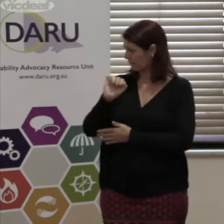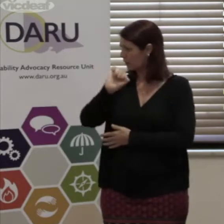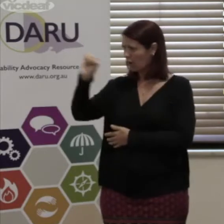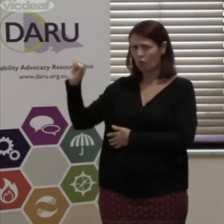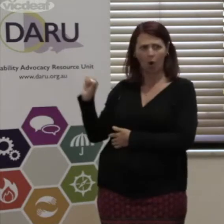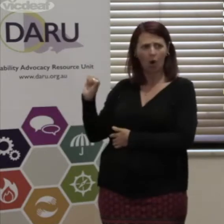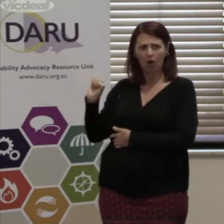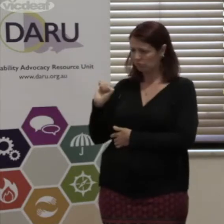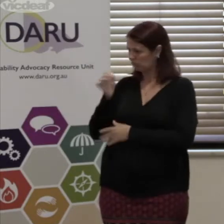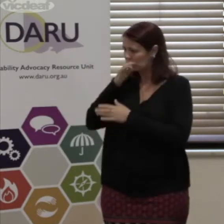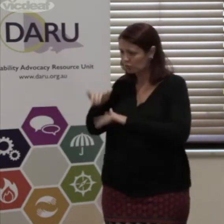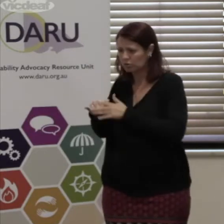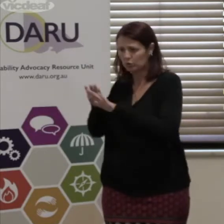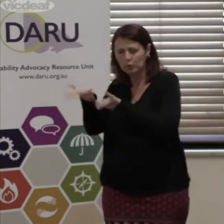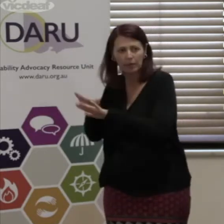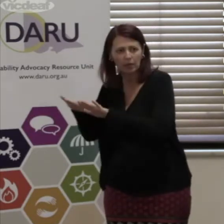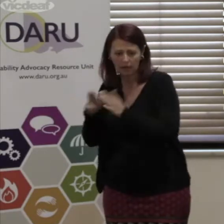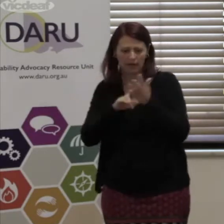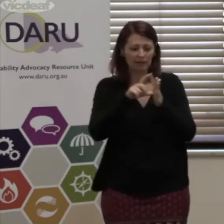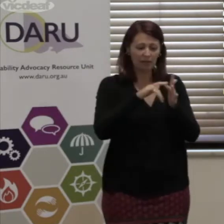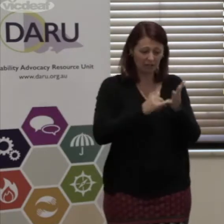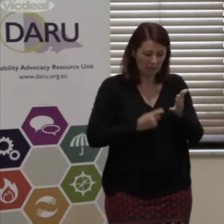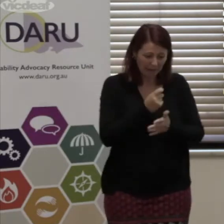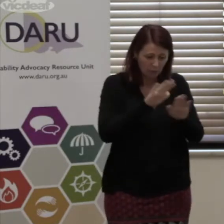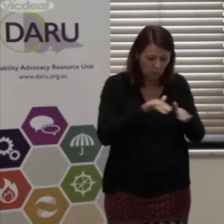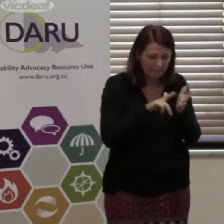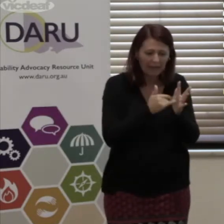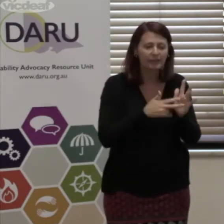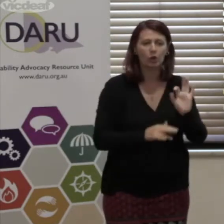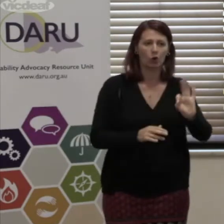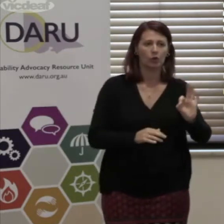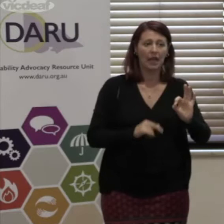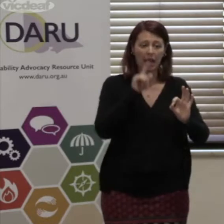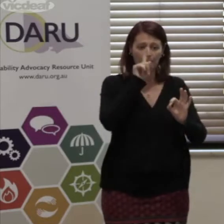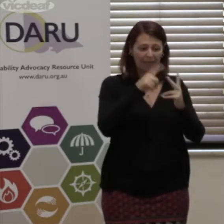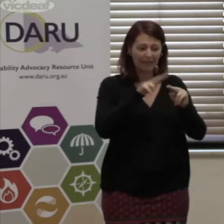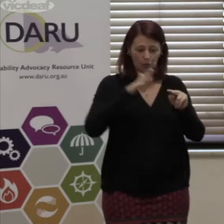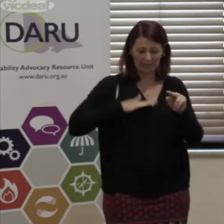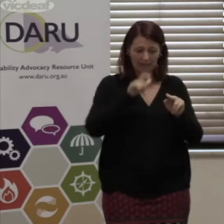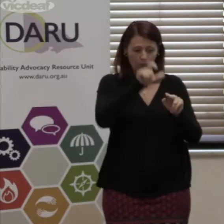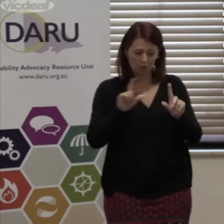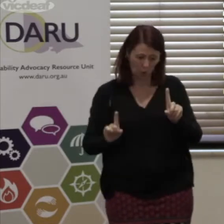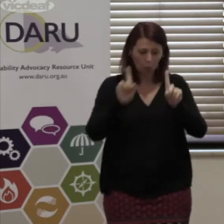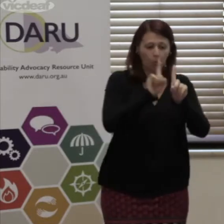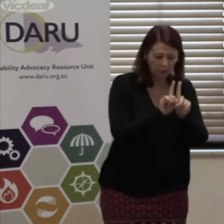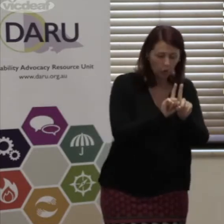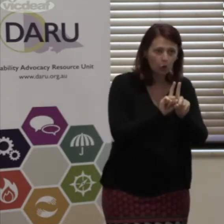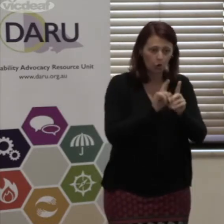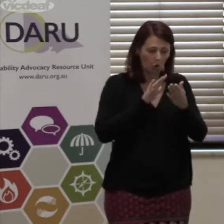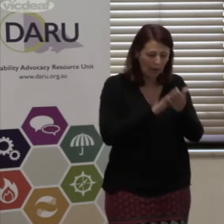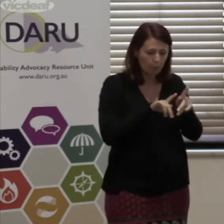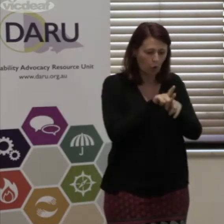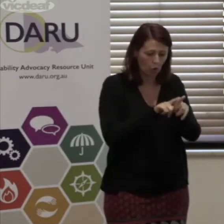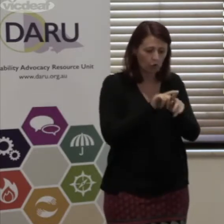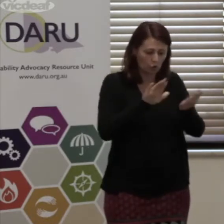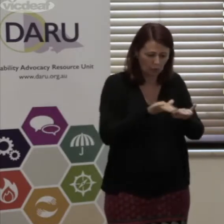lessons or their own kids' swimming lessons, so the NDIS will not pay for swimming lessons. But if you need a person to be with you to help you learn to swim